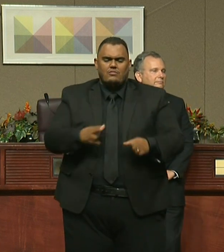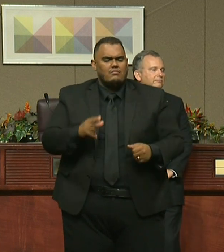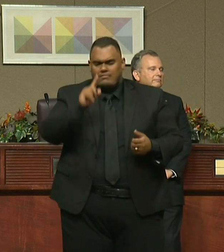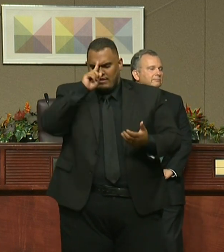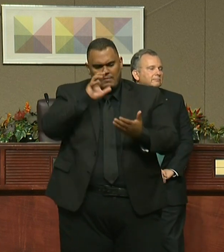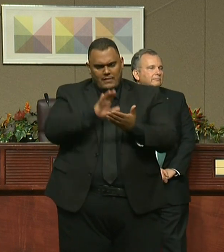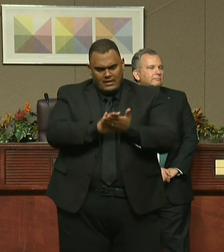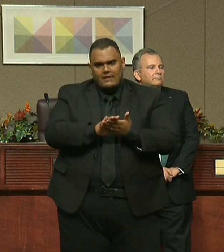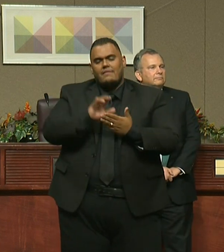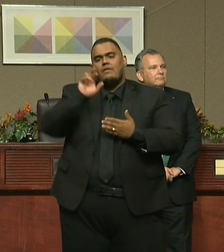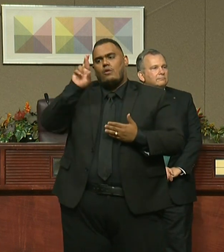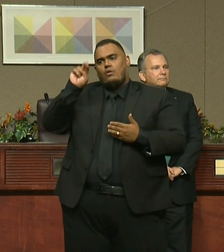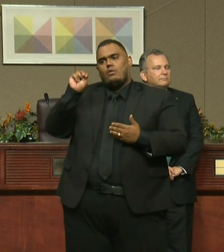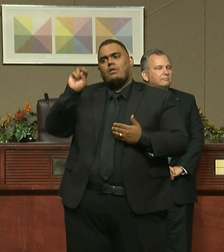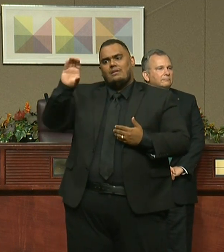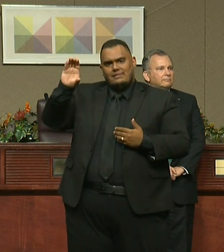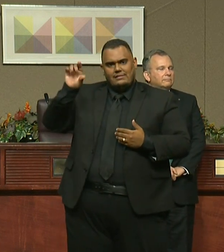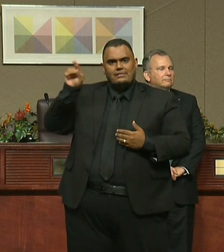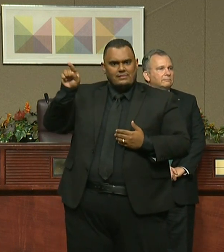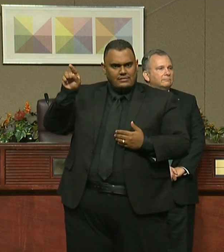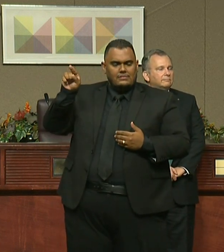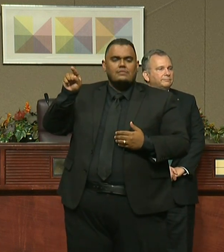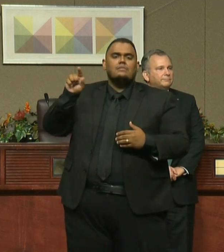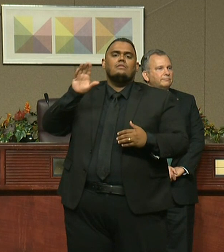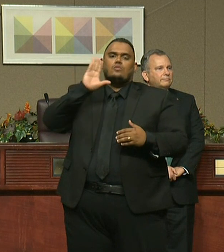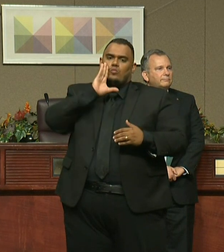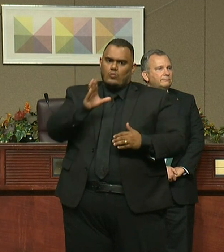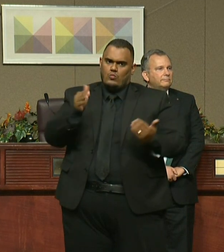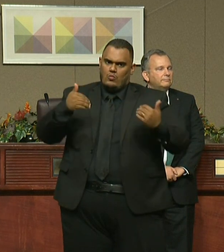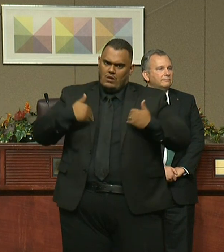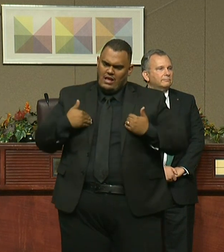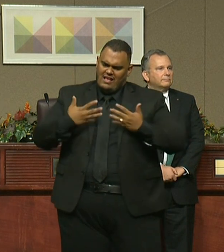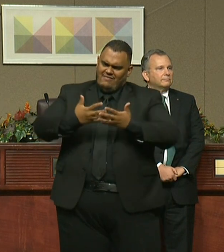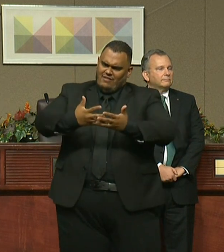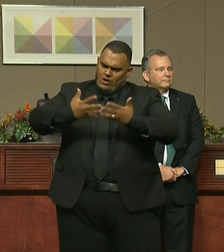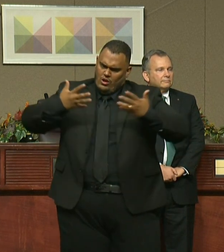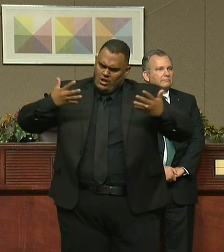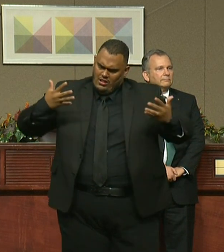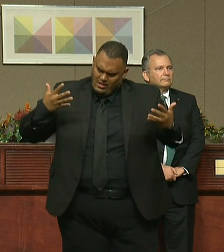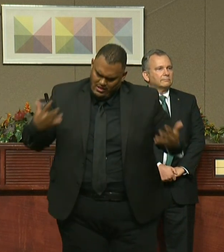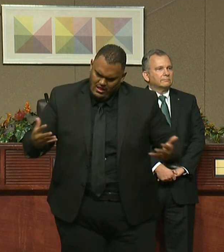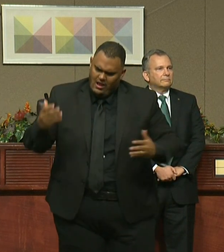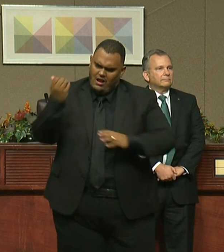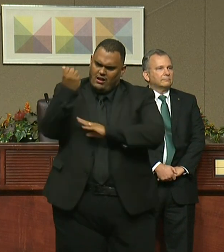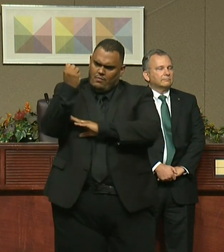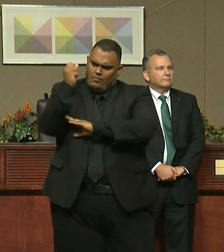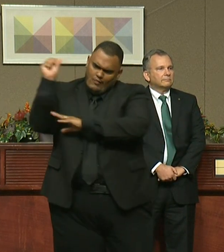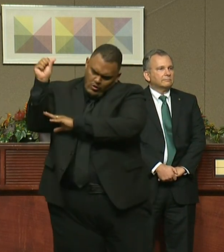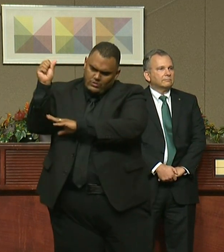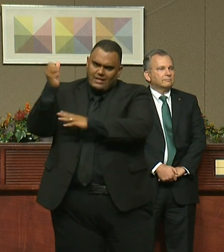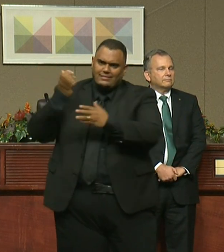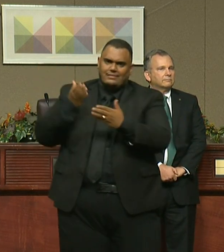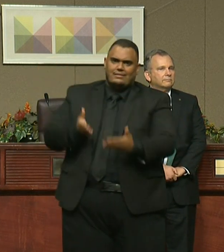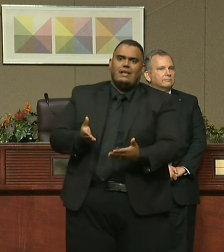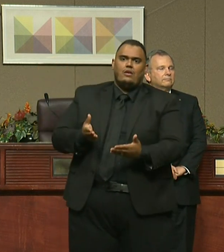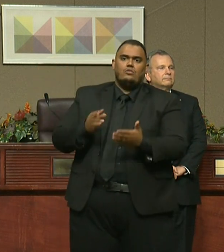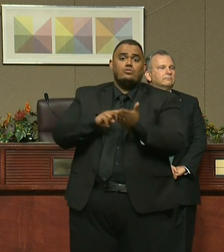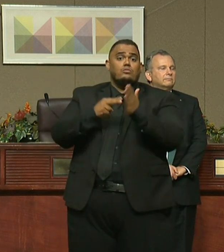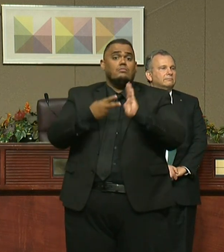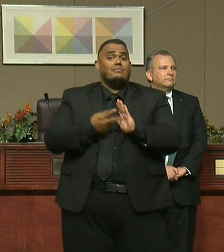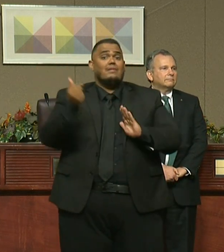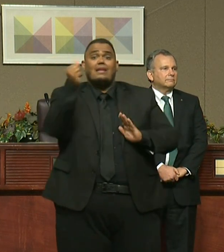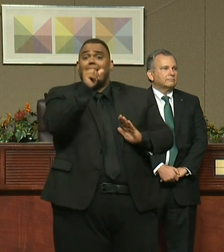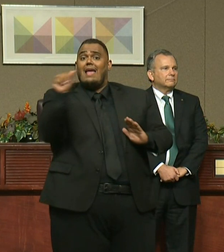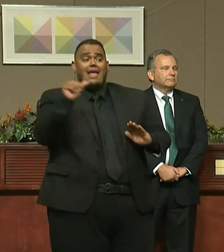will likely have a lot of demonstrations and protests there. And so any community